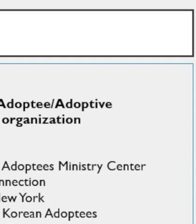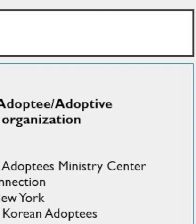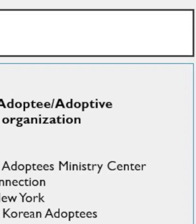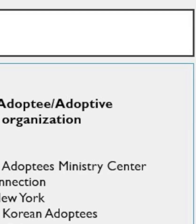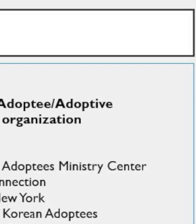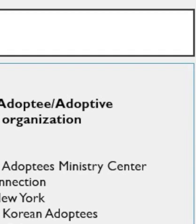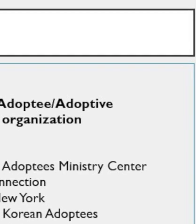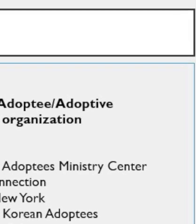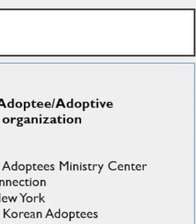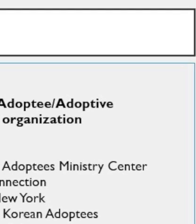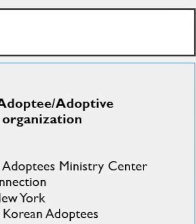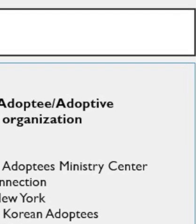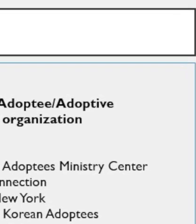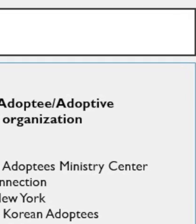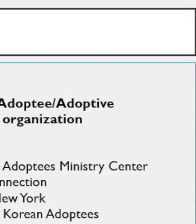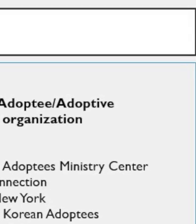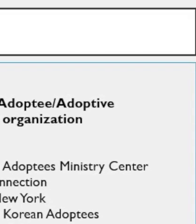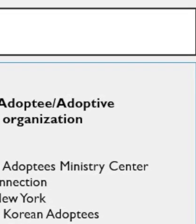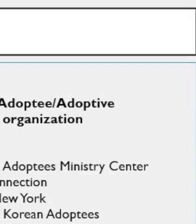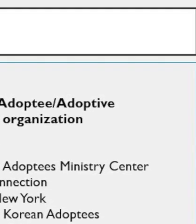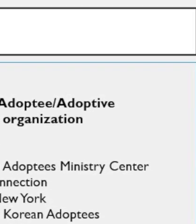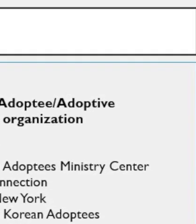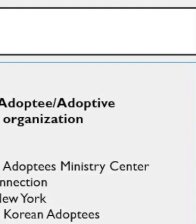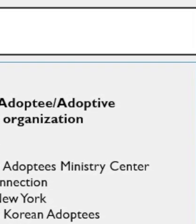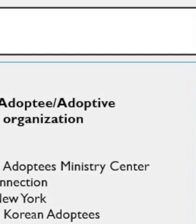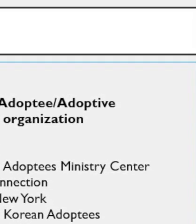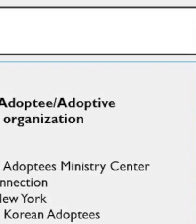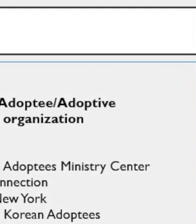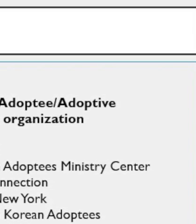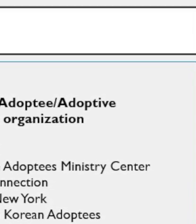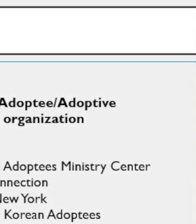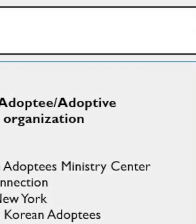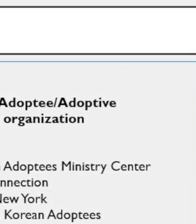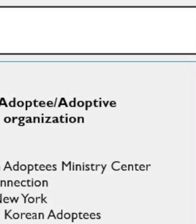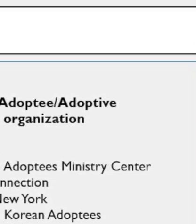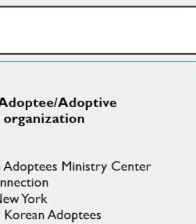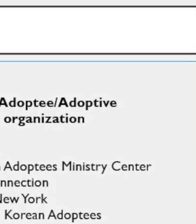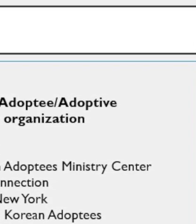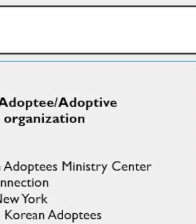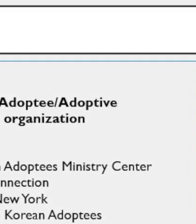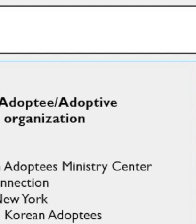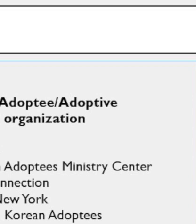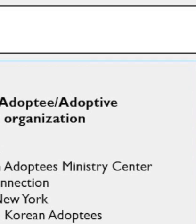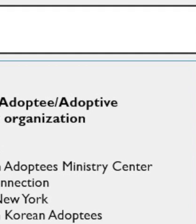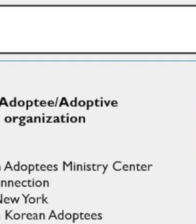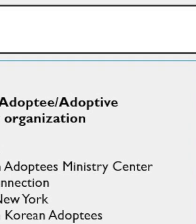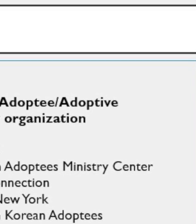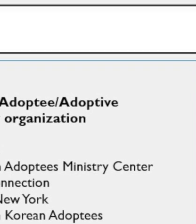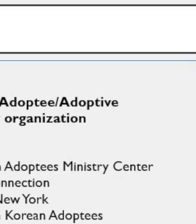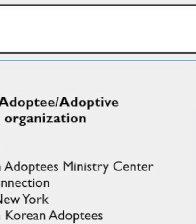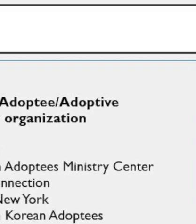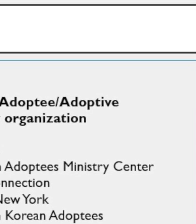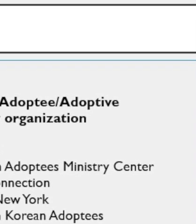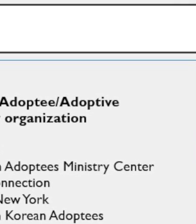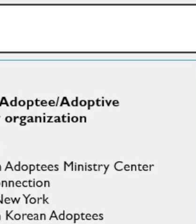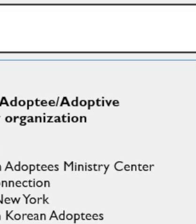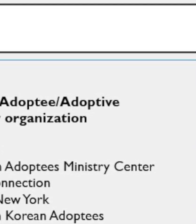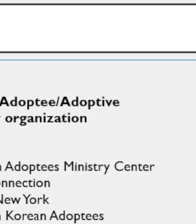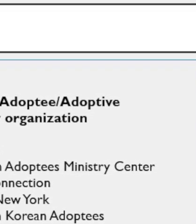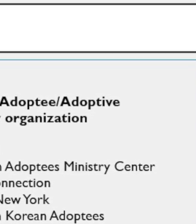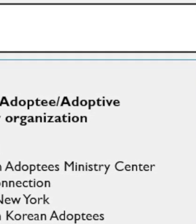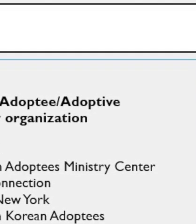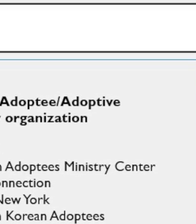can support adoptees in our community, right? This is a seemingly big responsibility. It's a scary topic, but there's a lot of help out